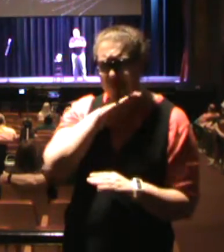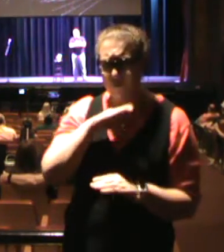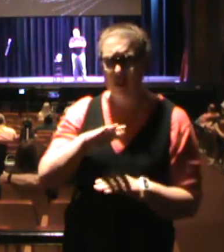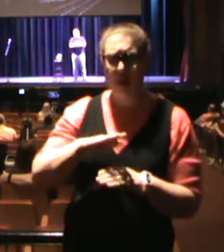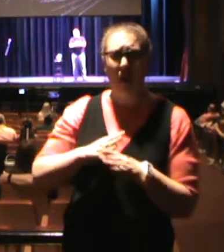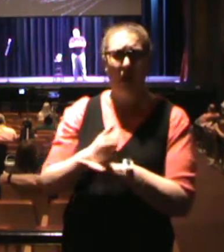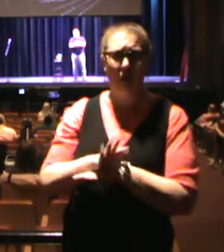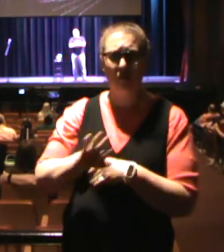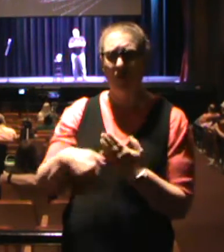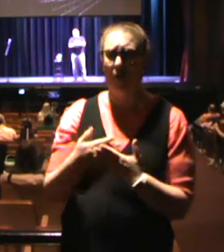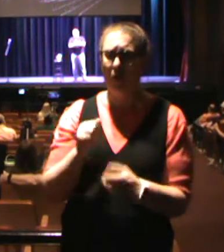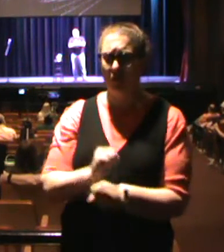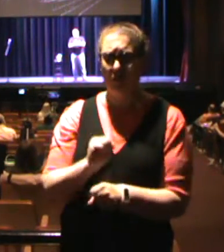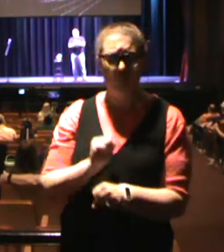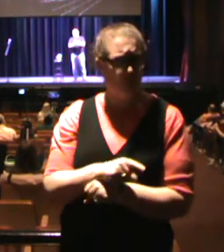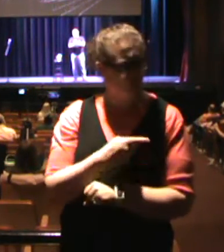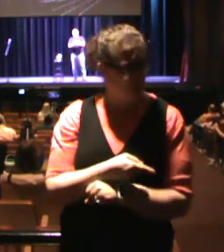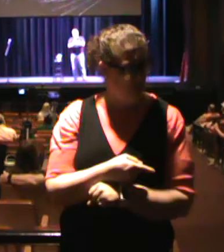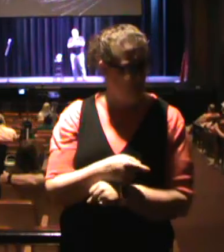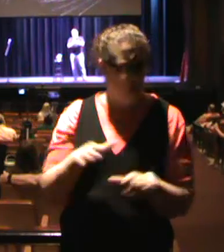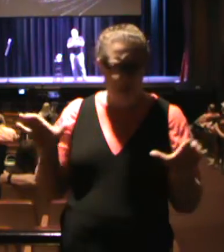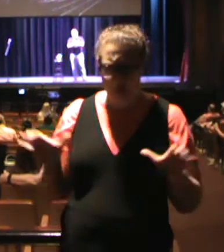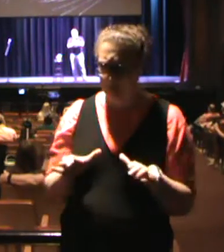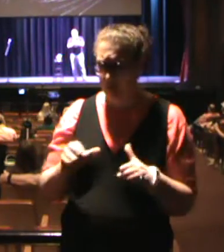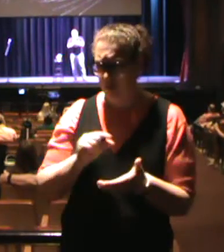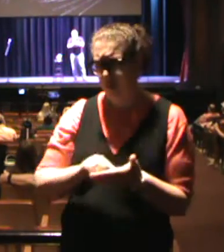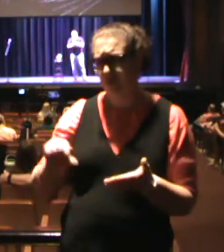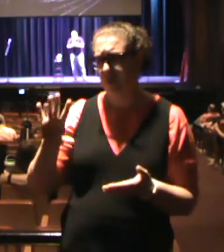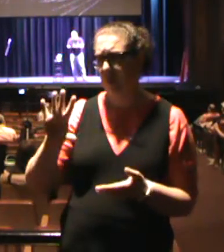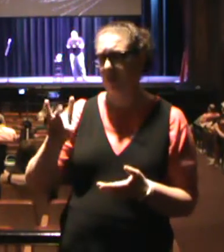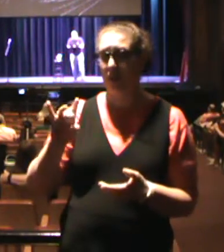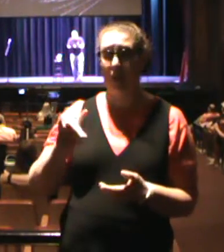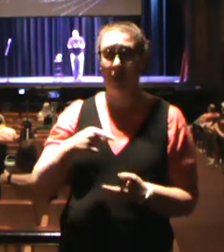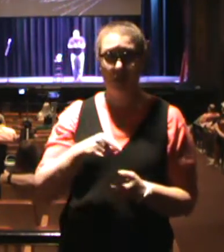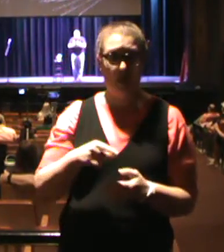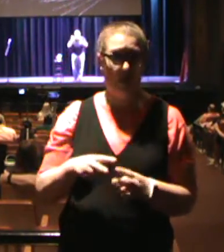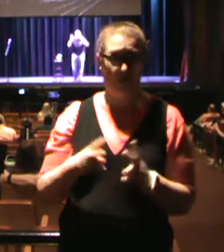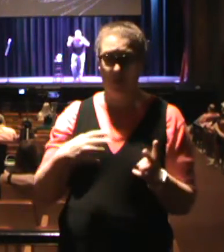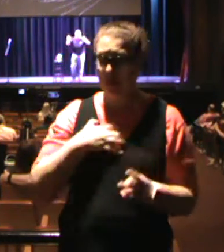work that he had put in. And verse 8 tells us that